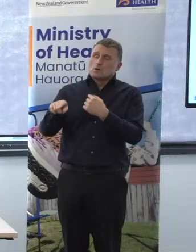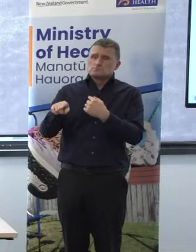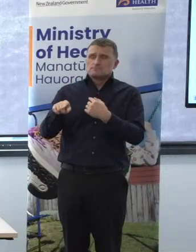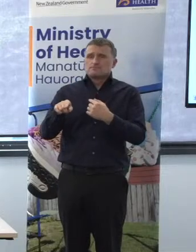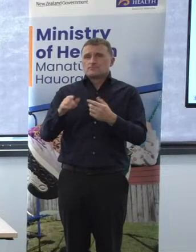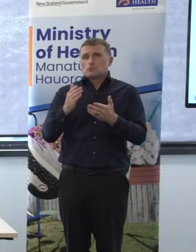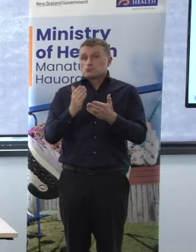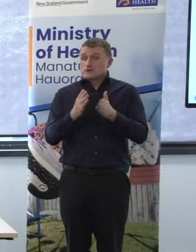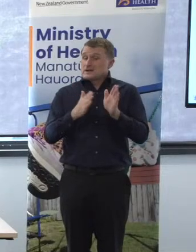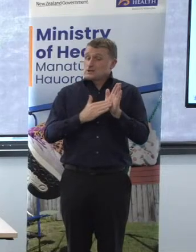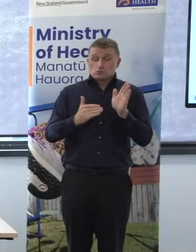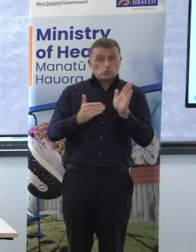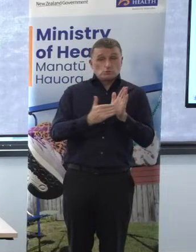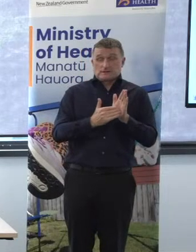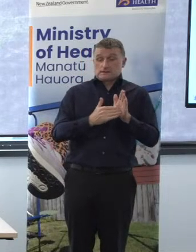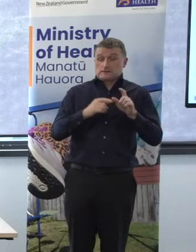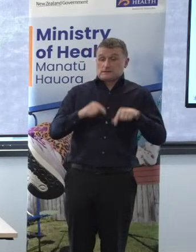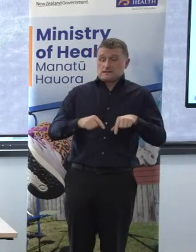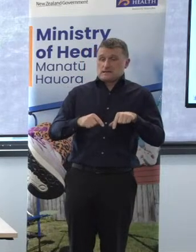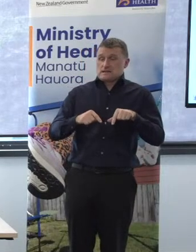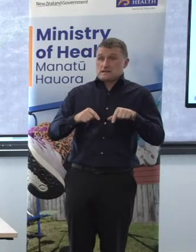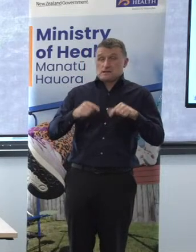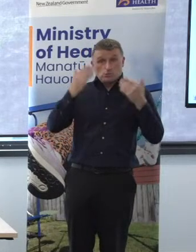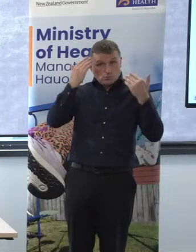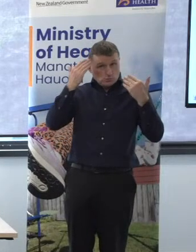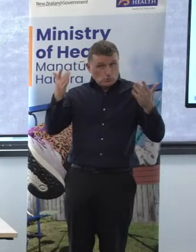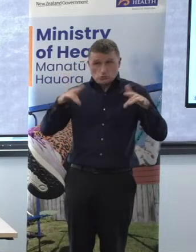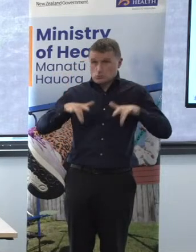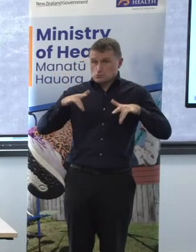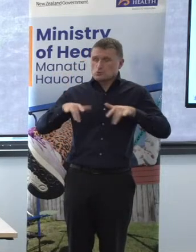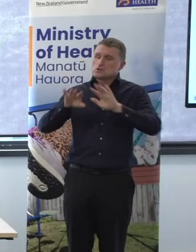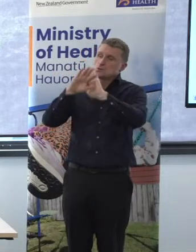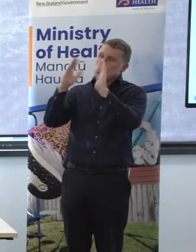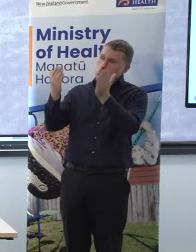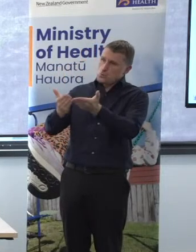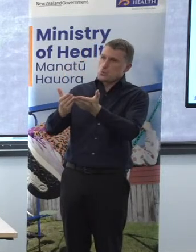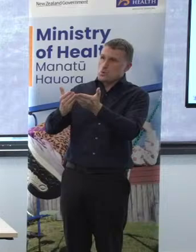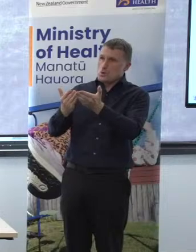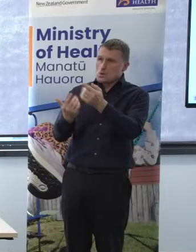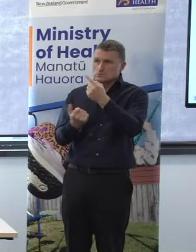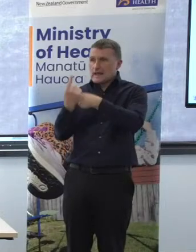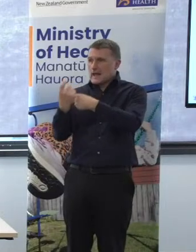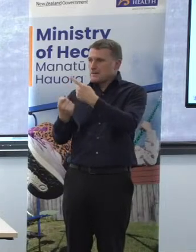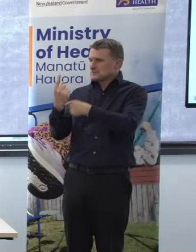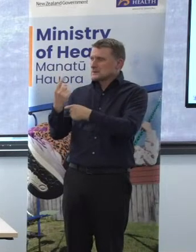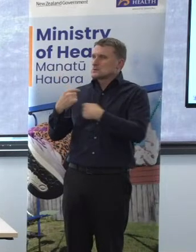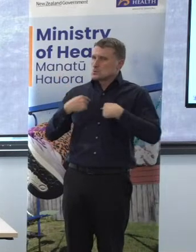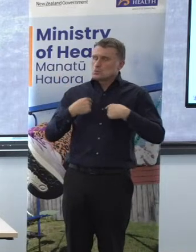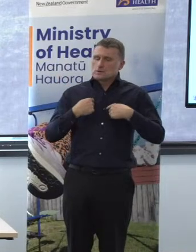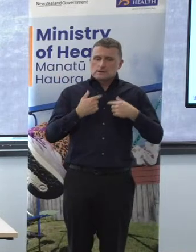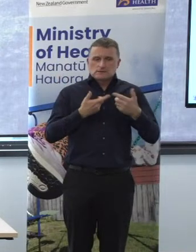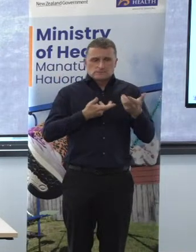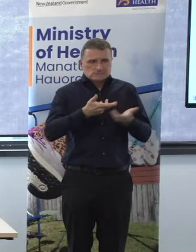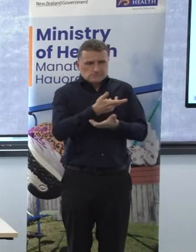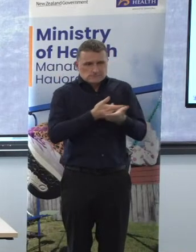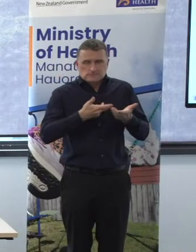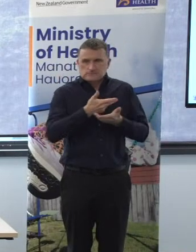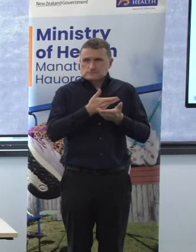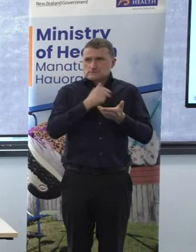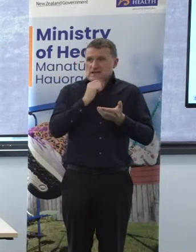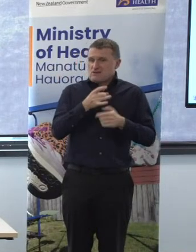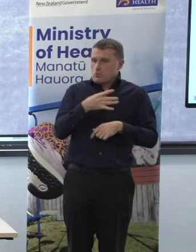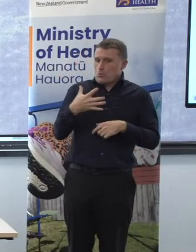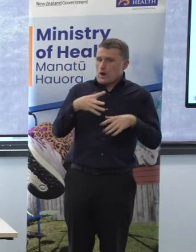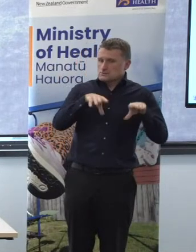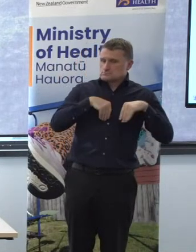these things pretty much at the same time as everybody else. But that's an area of active discussion, and it is quite possible that we may